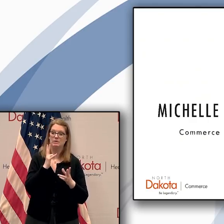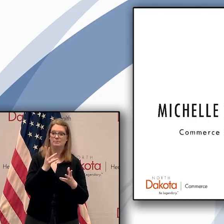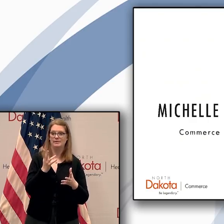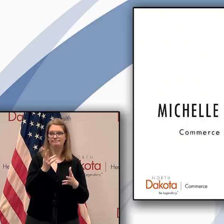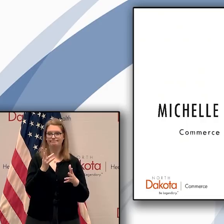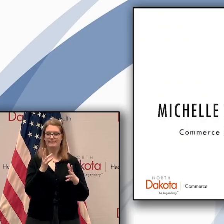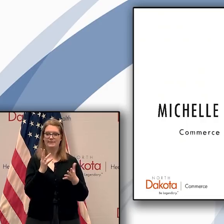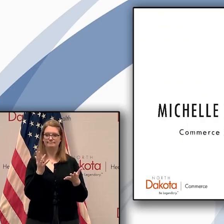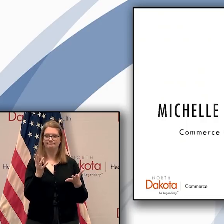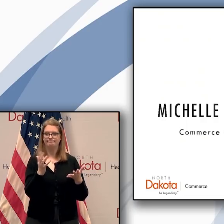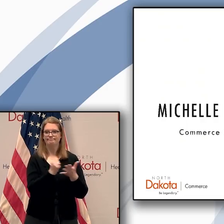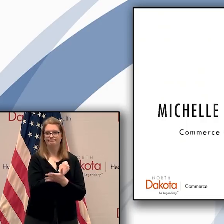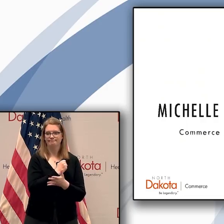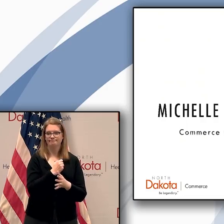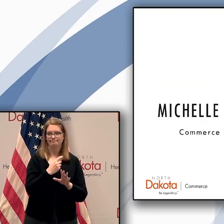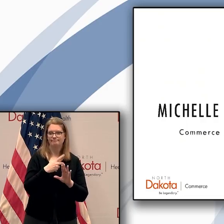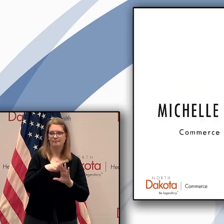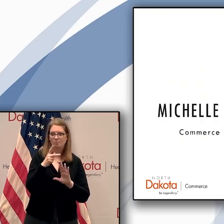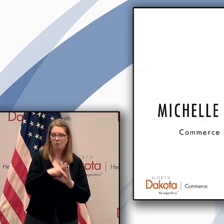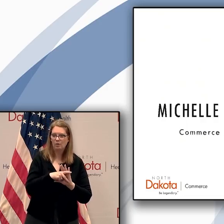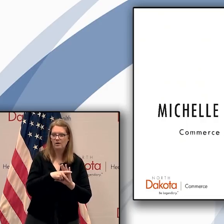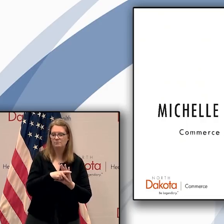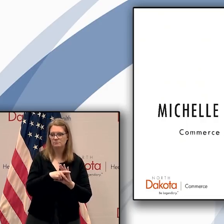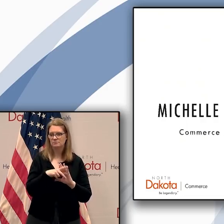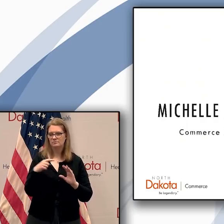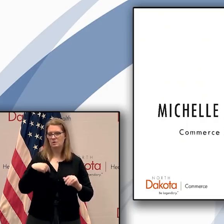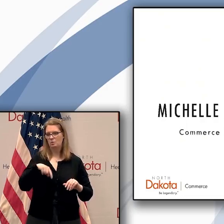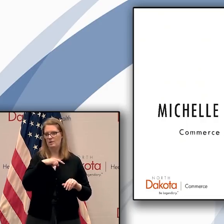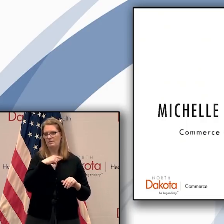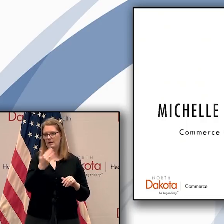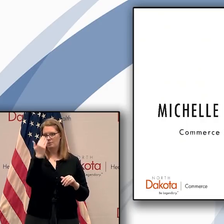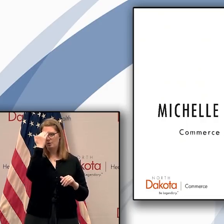when the program opened and we became aware of it.